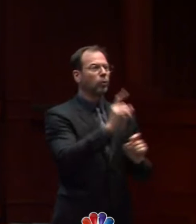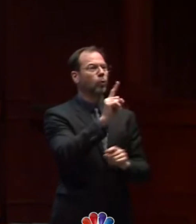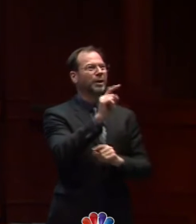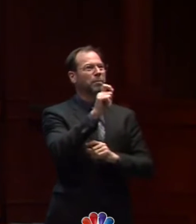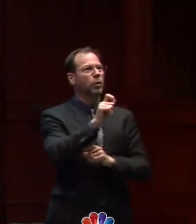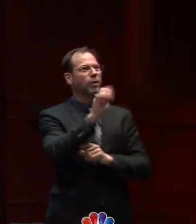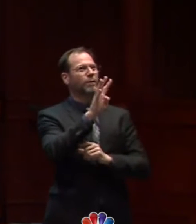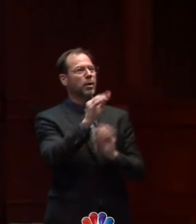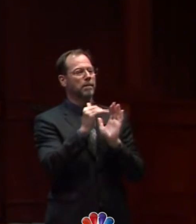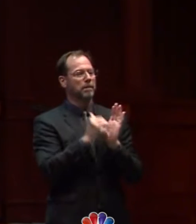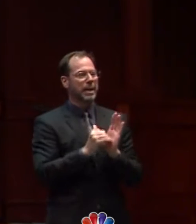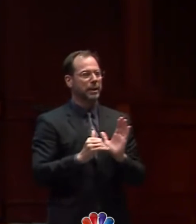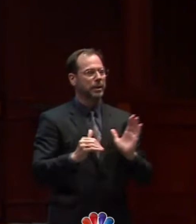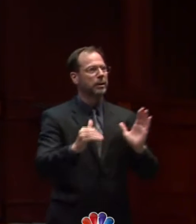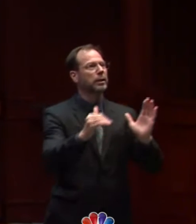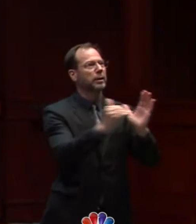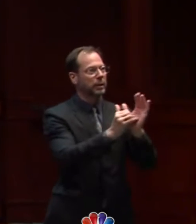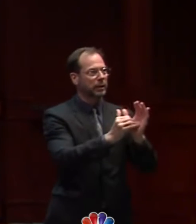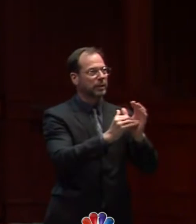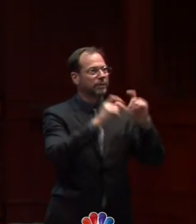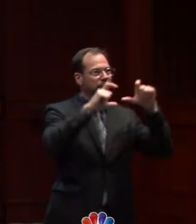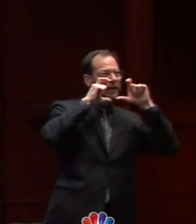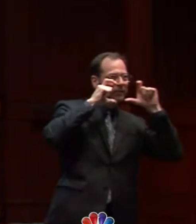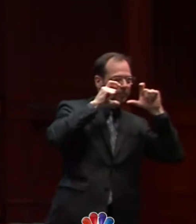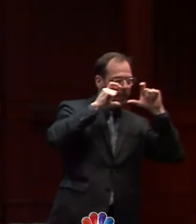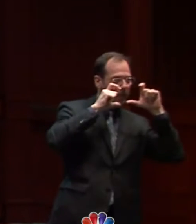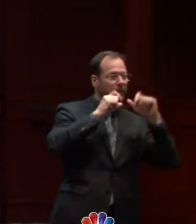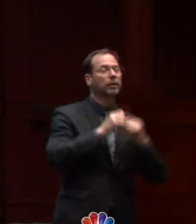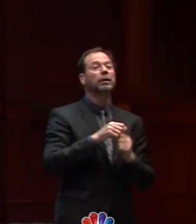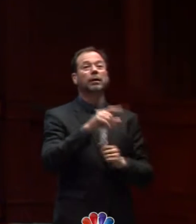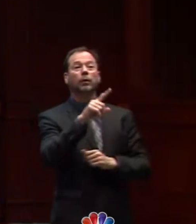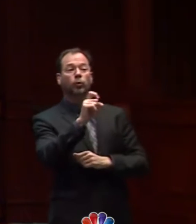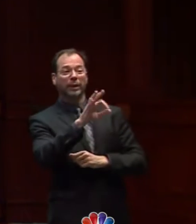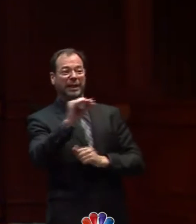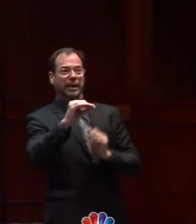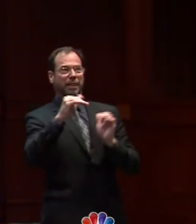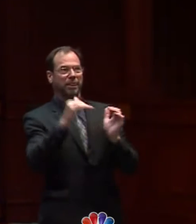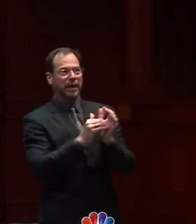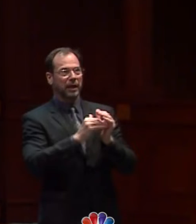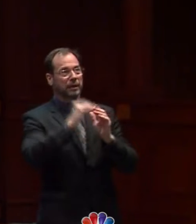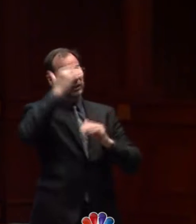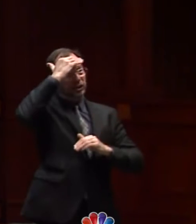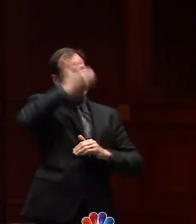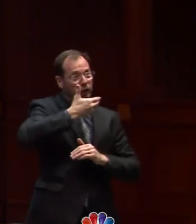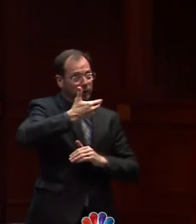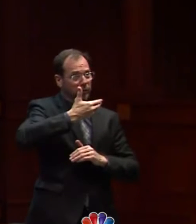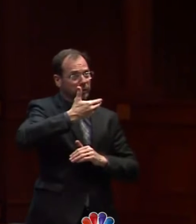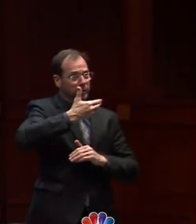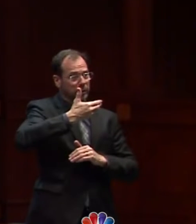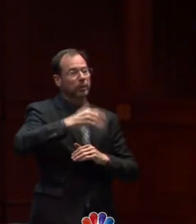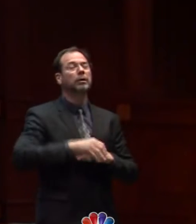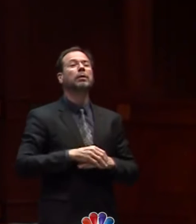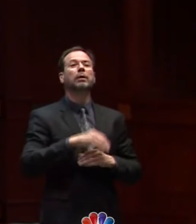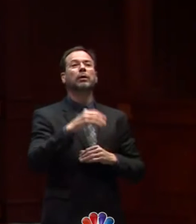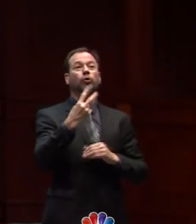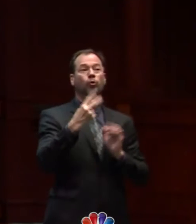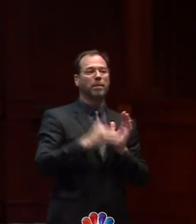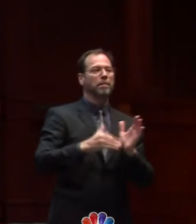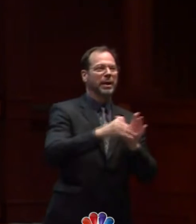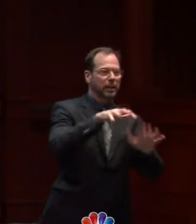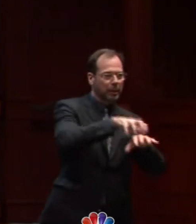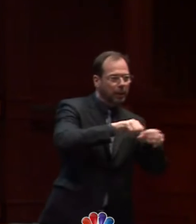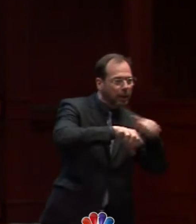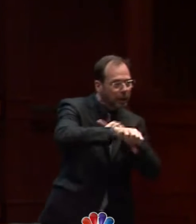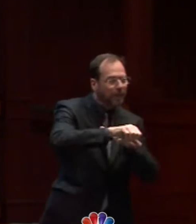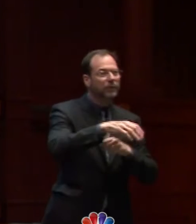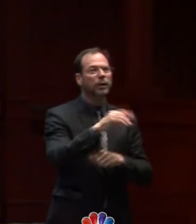1.4 million face masks, more than 190,000 face shields, more than 2 million gloves, and more